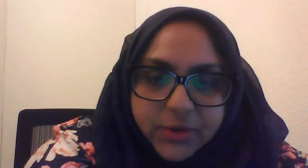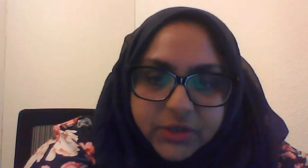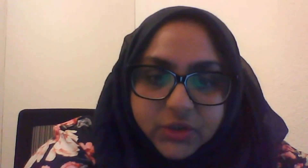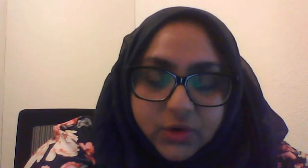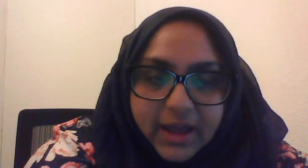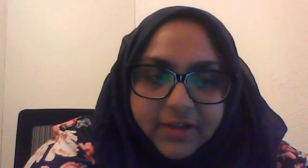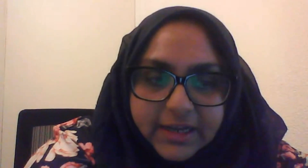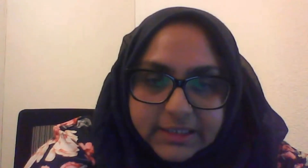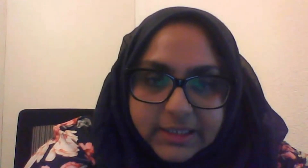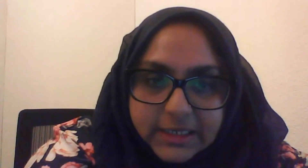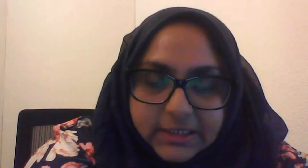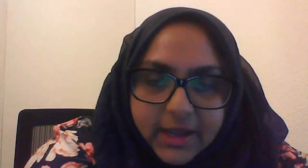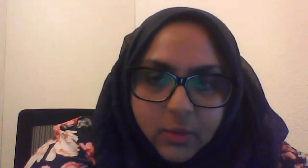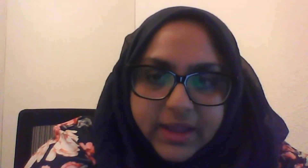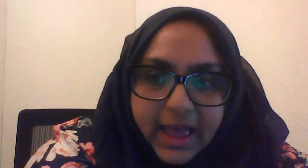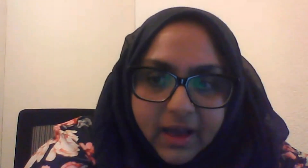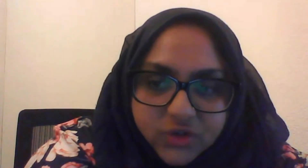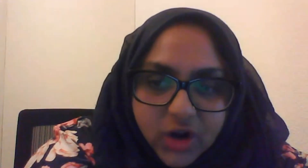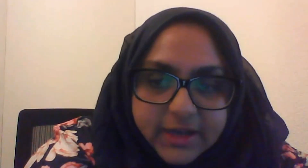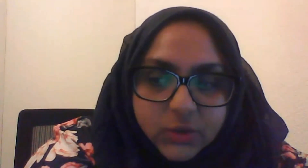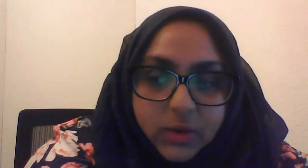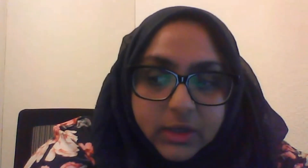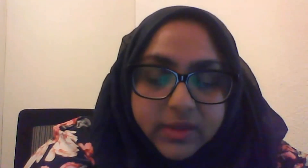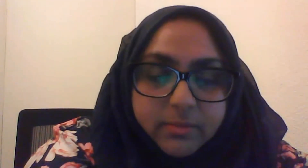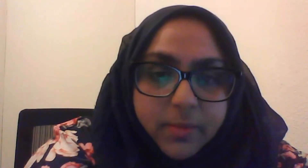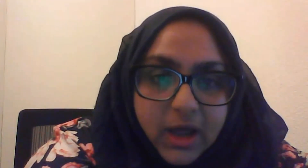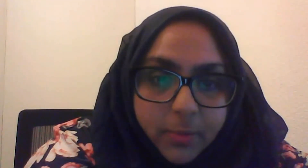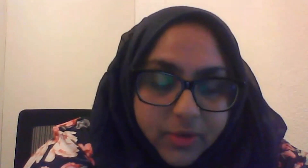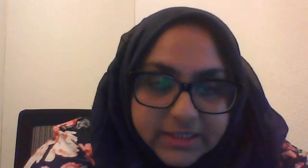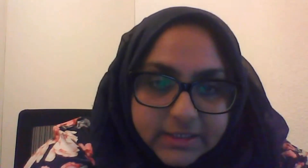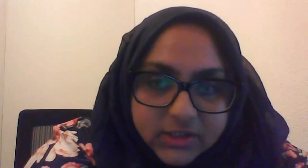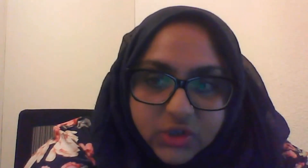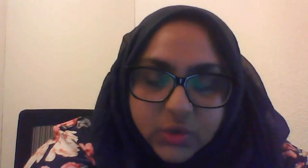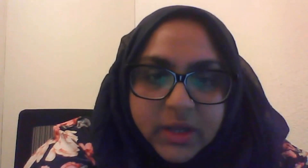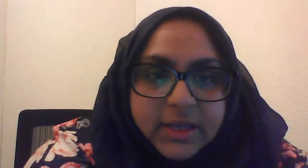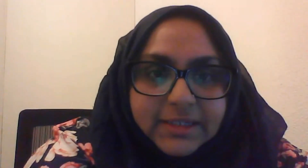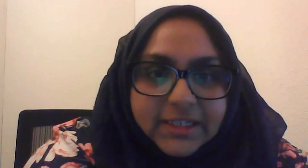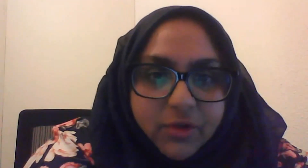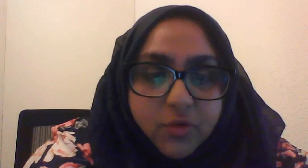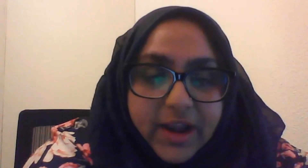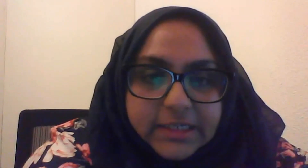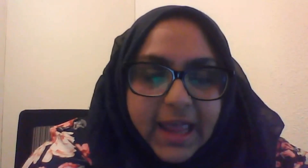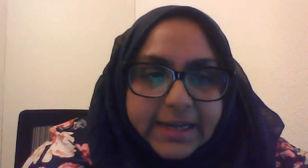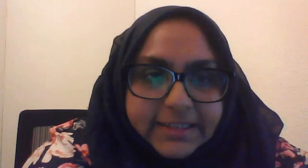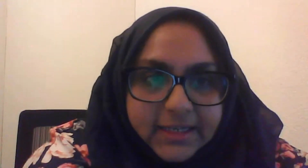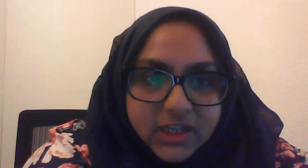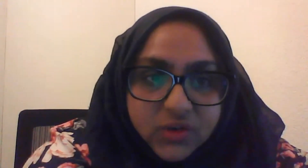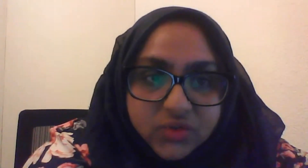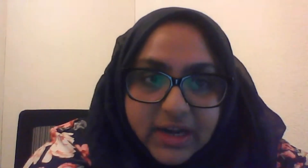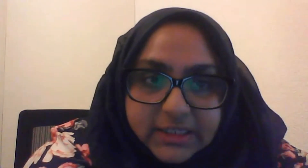who do not have access to the internet, we have tried to work with mobile operators to zero rate any data used related to